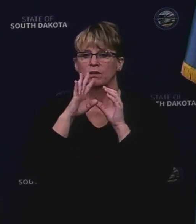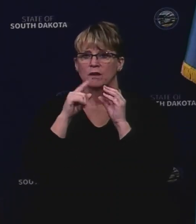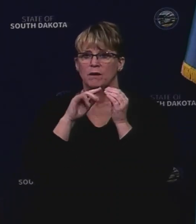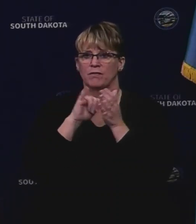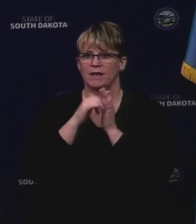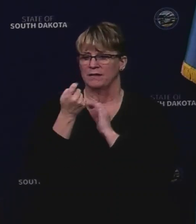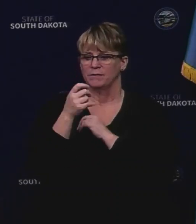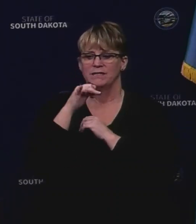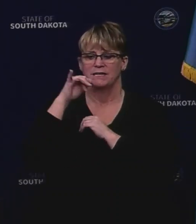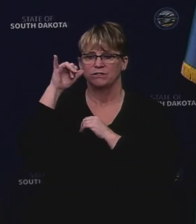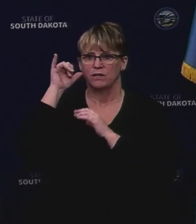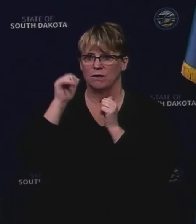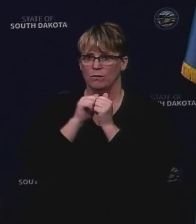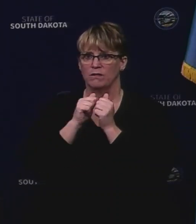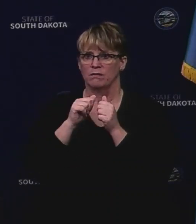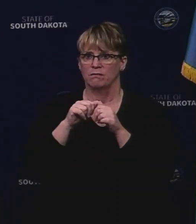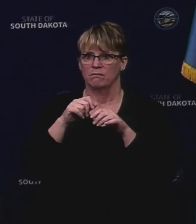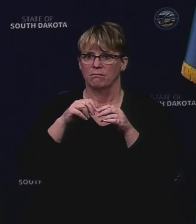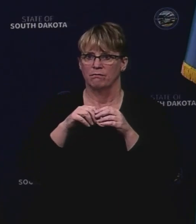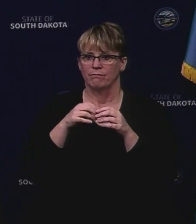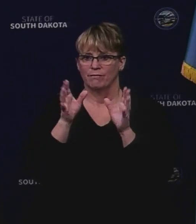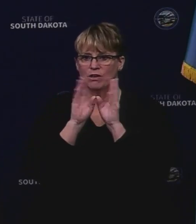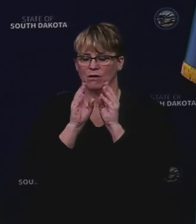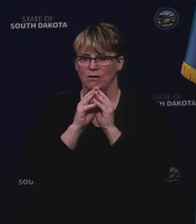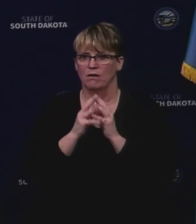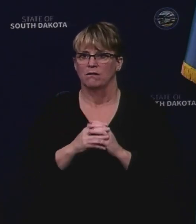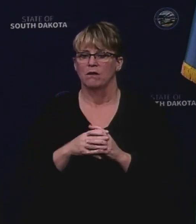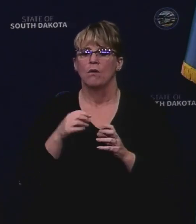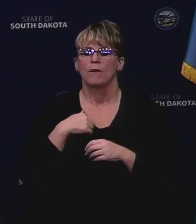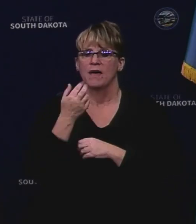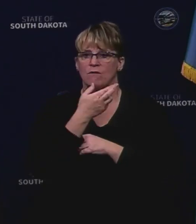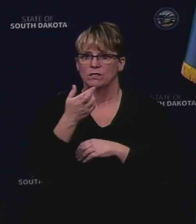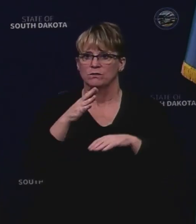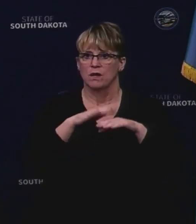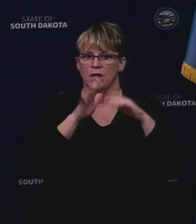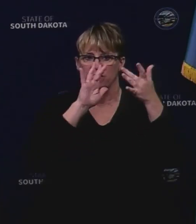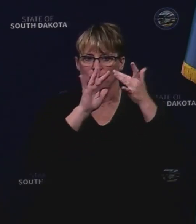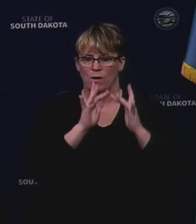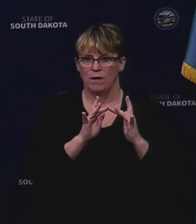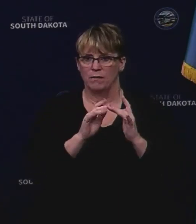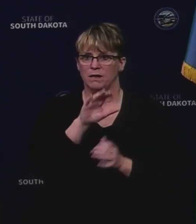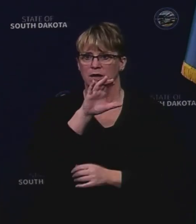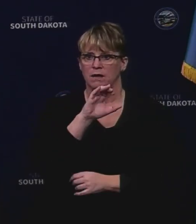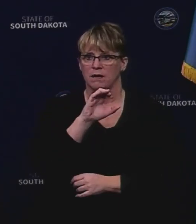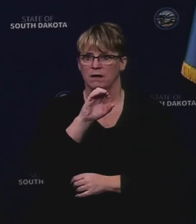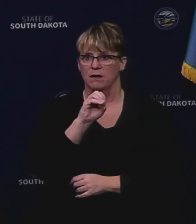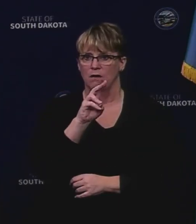little bit yesterday on the media call. So we do have resources on the website. Again, that's